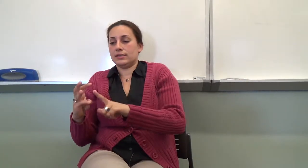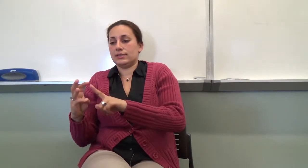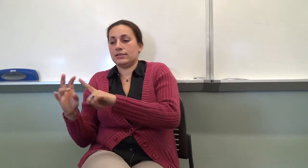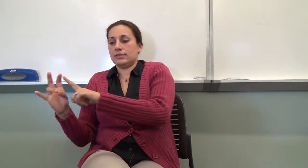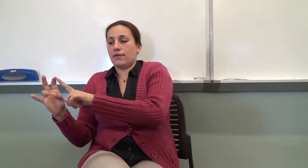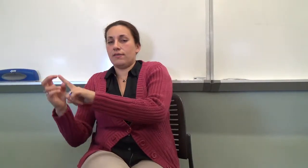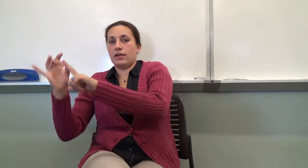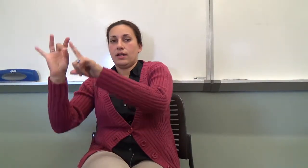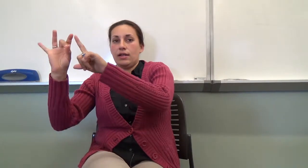8.